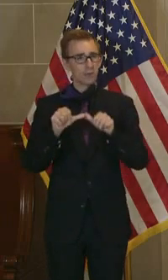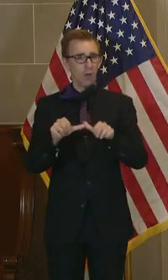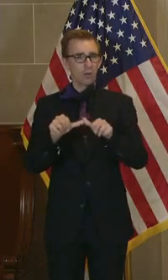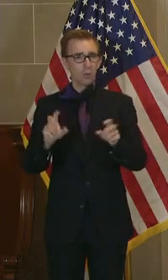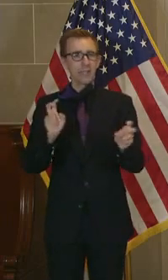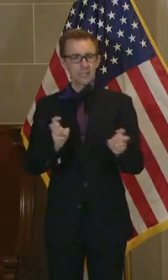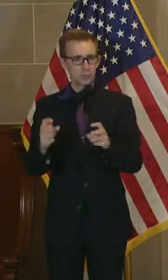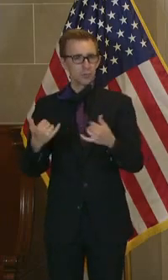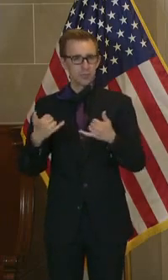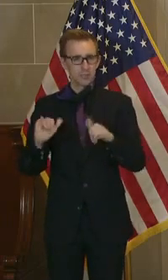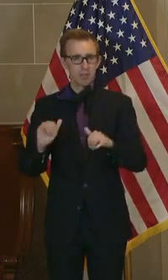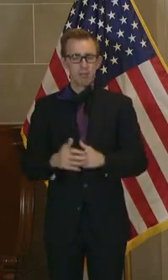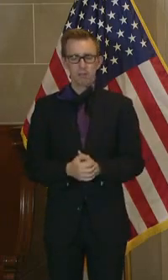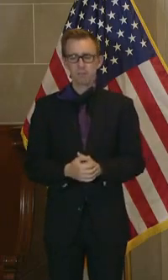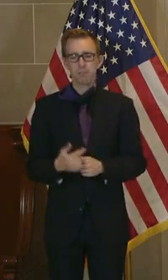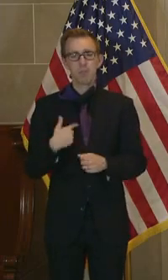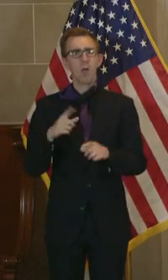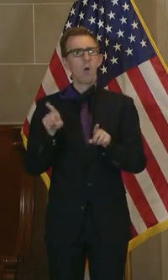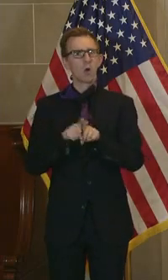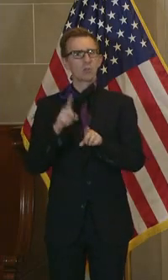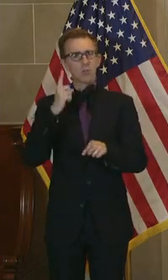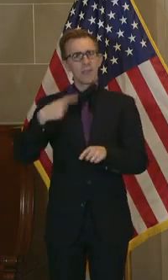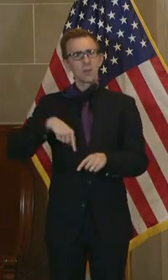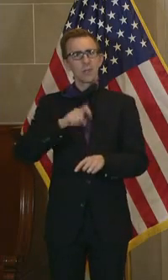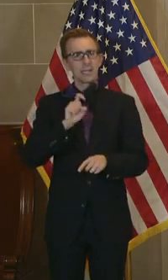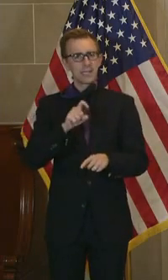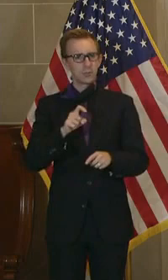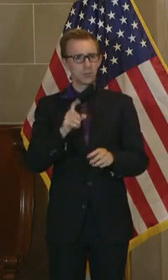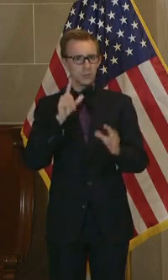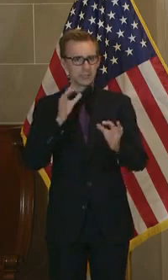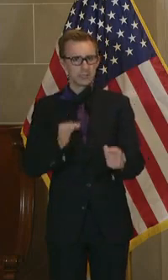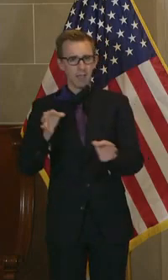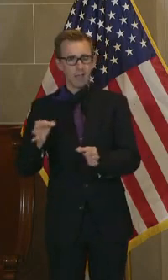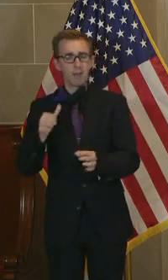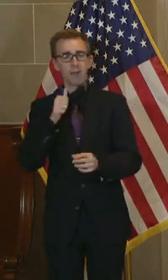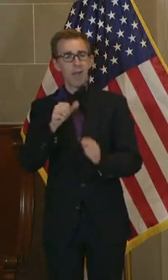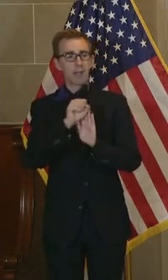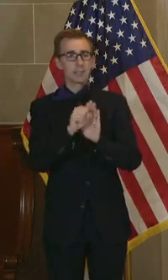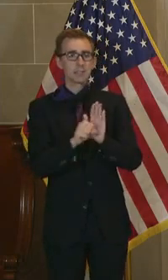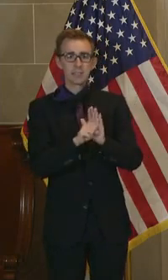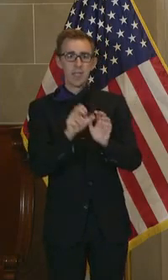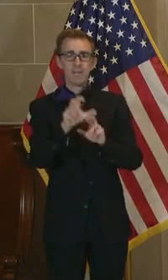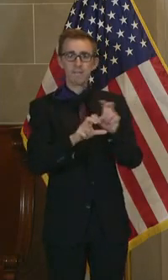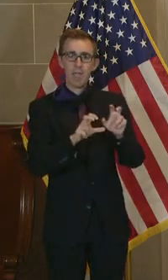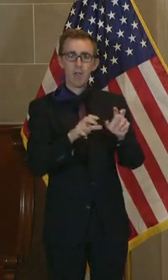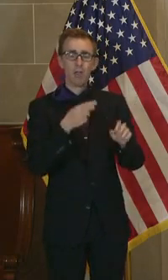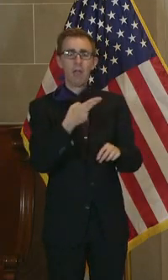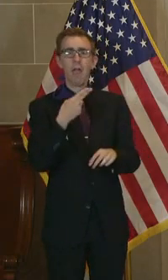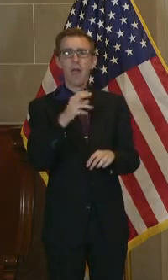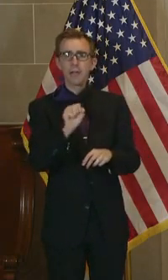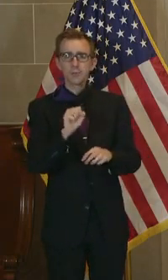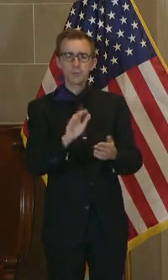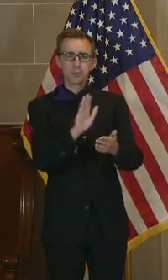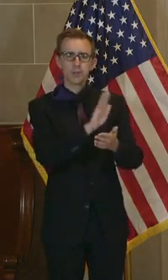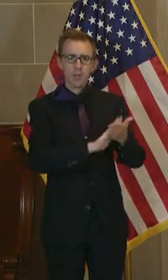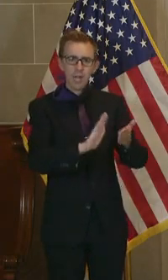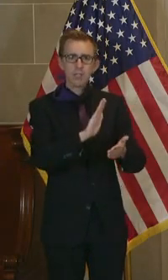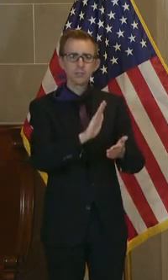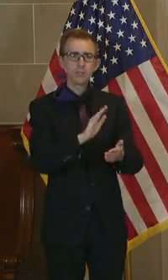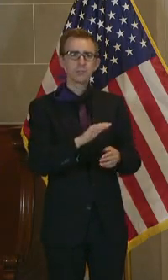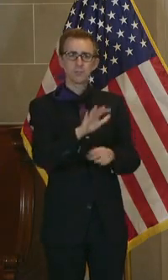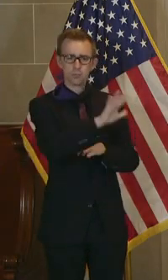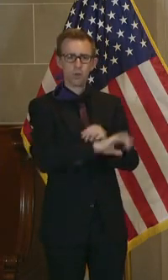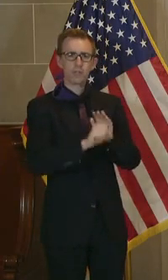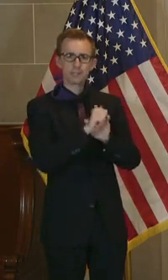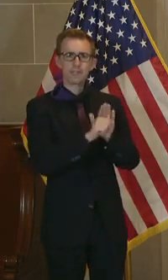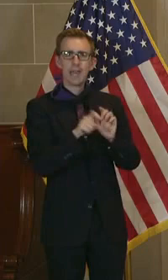issue. But I also think that everybody's going to have to be finding those decisions. And it's not the state fair. I think your high schools, your colleges around the